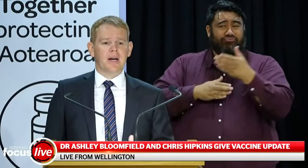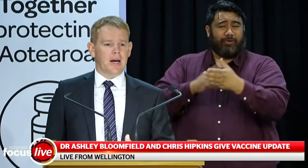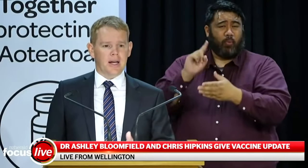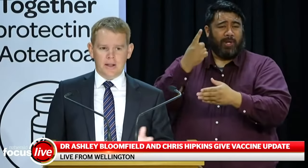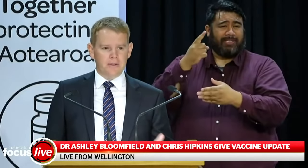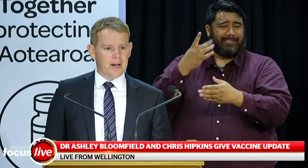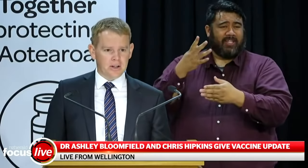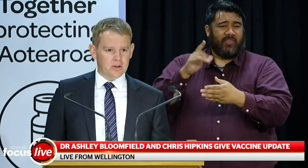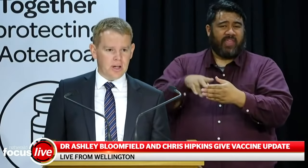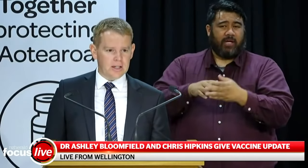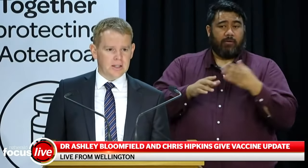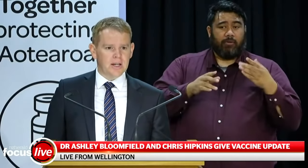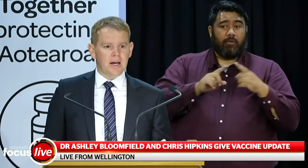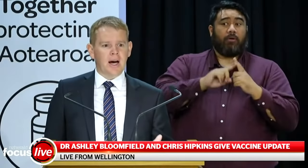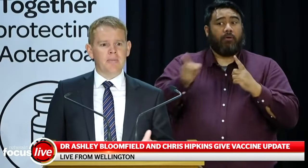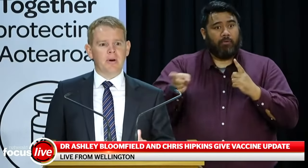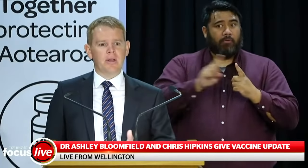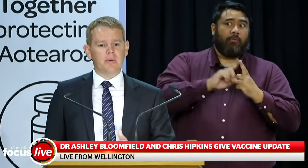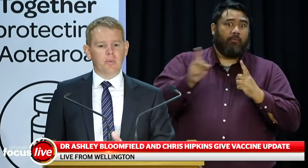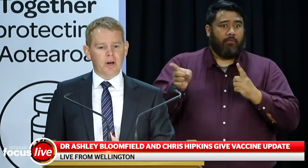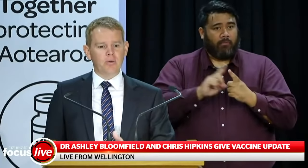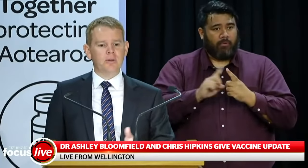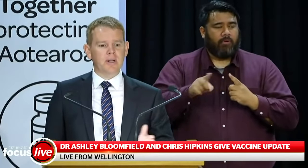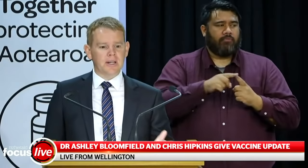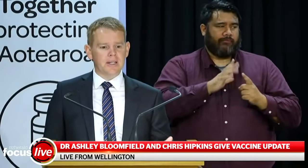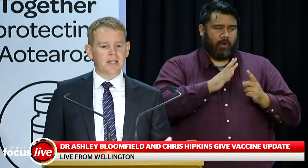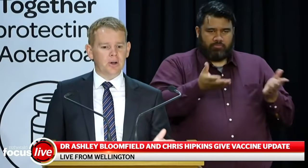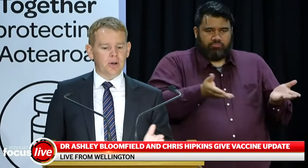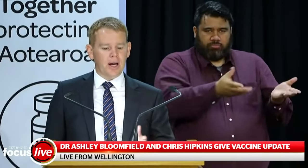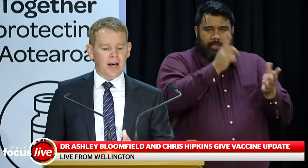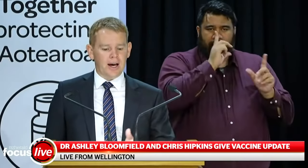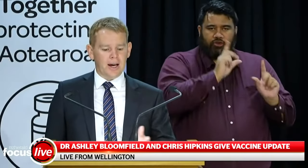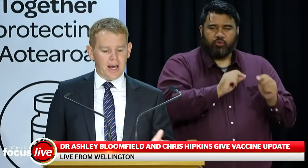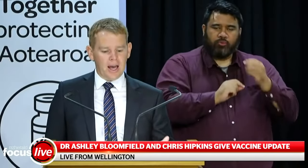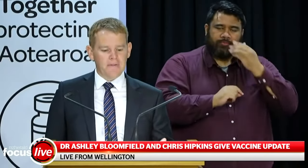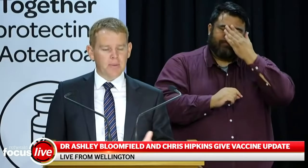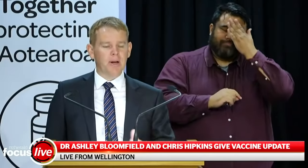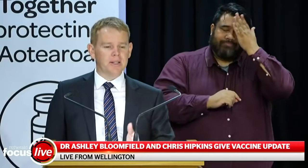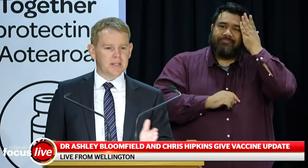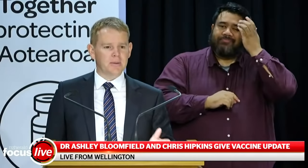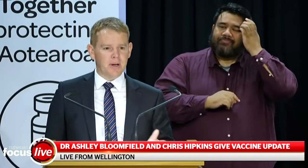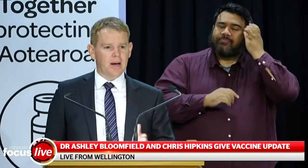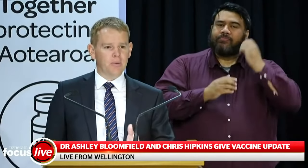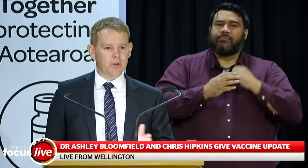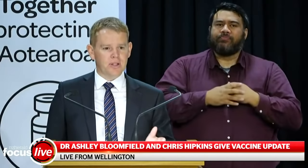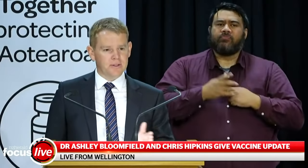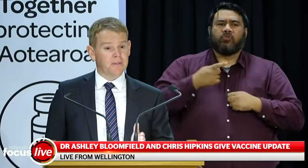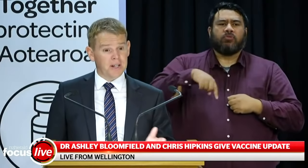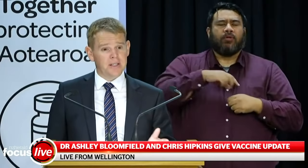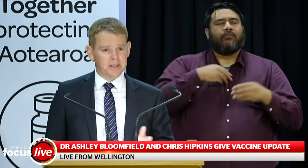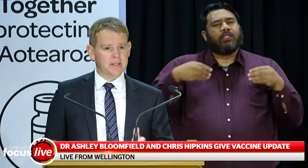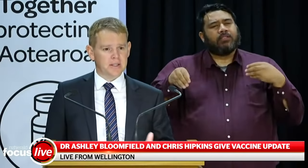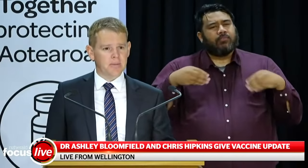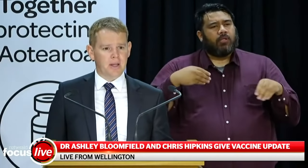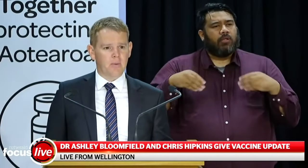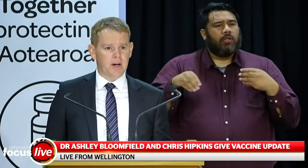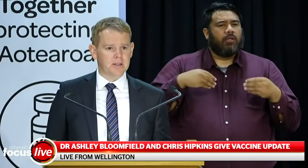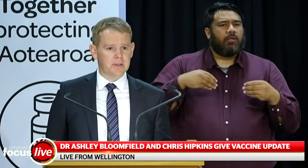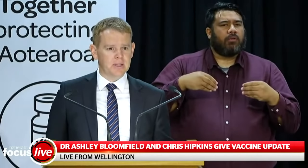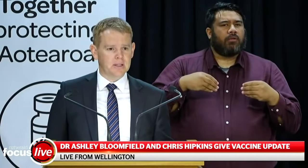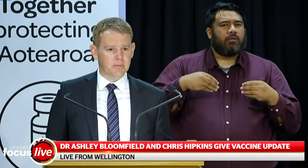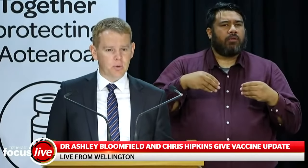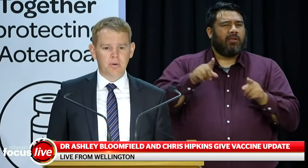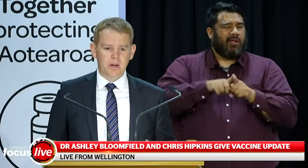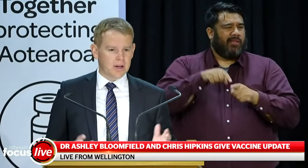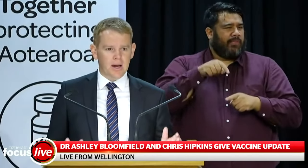go, they can do that. We ultimately, have the ability to be able to flex the system in that way,